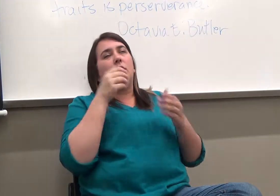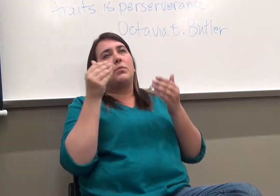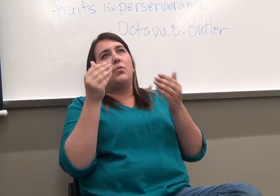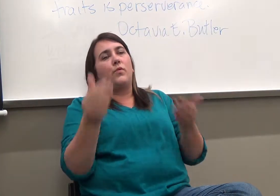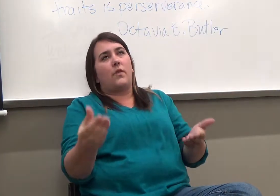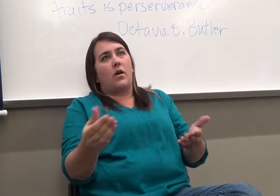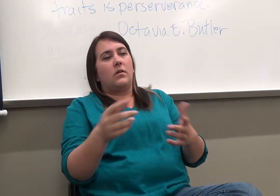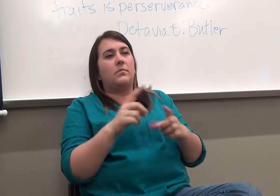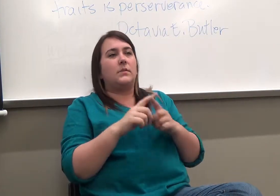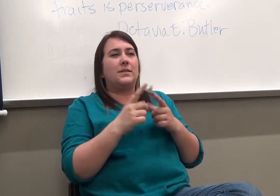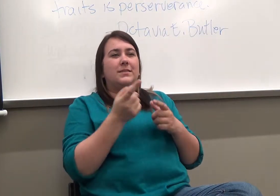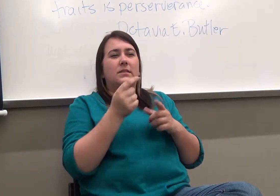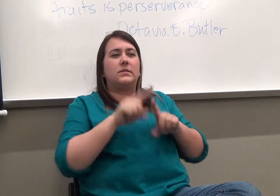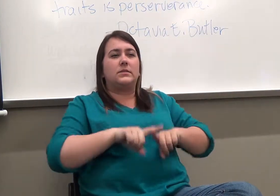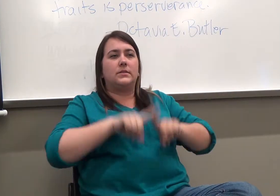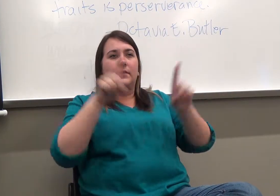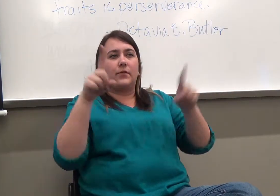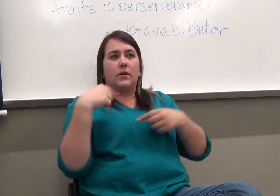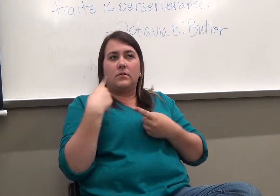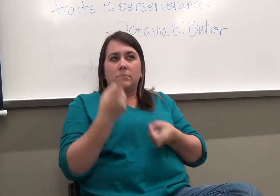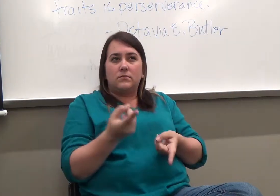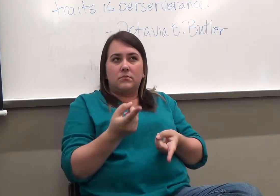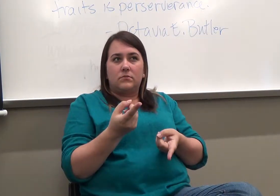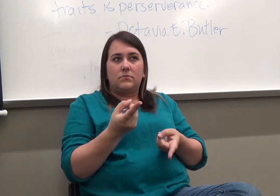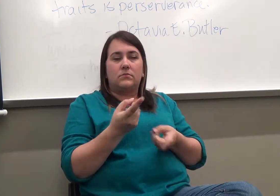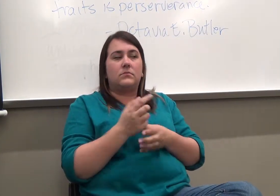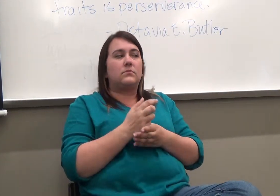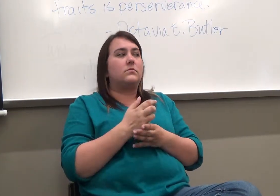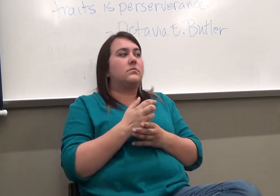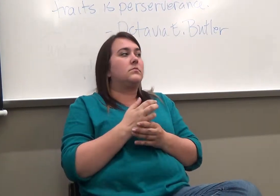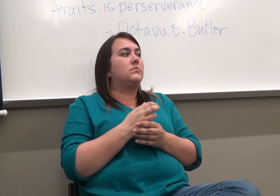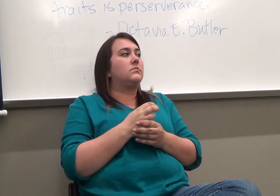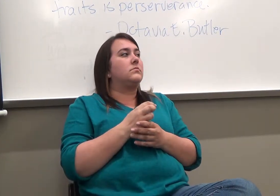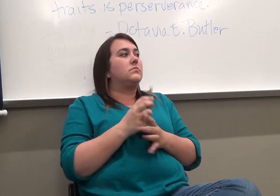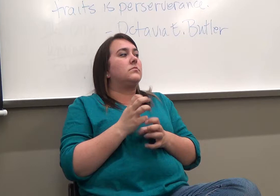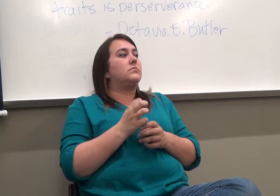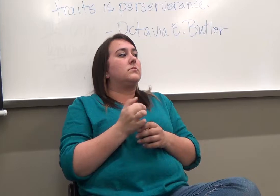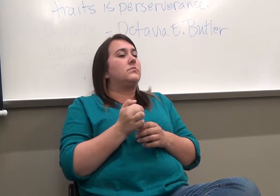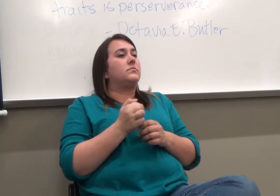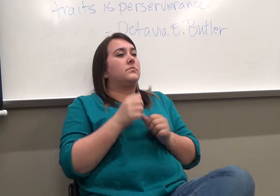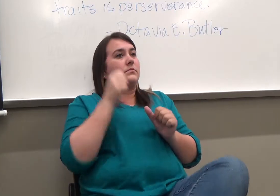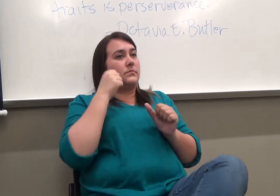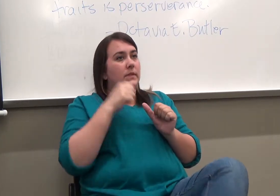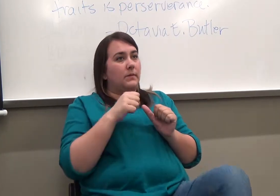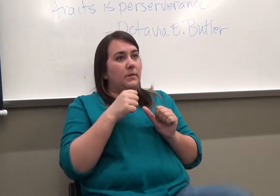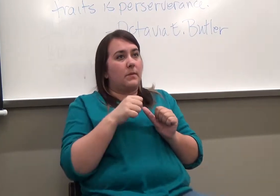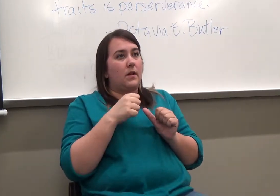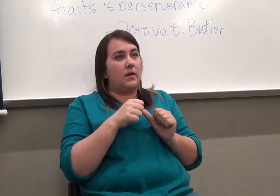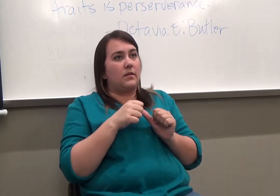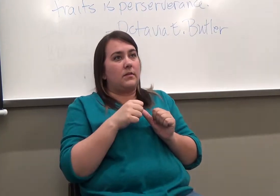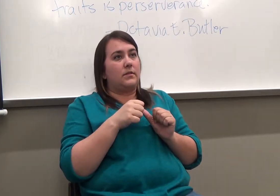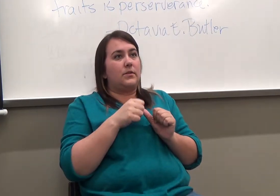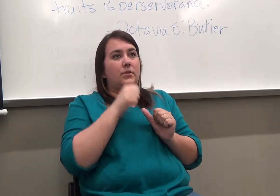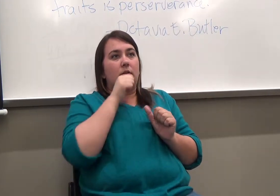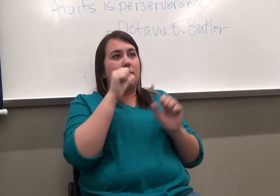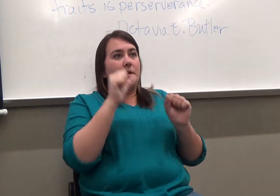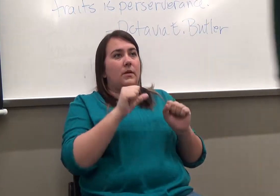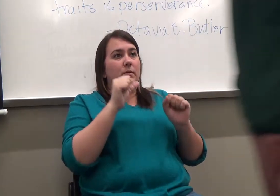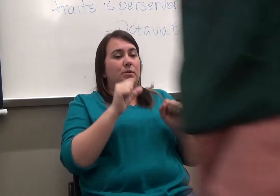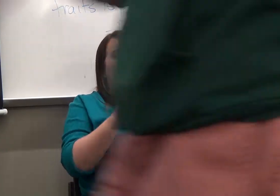thing, a little bit different from what I've been doing for several semesters. Keep in mind, you're not going to be able to leave those